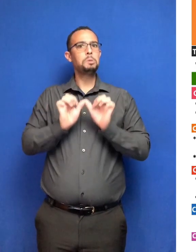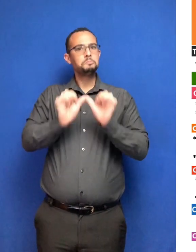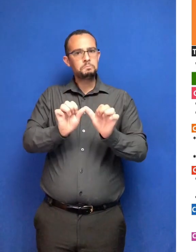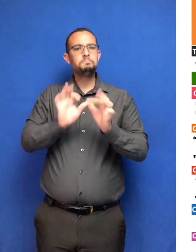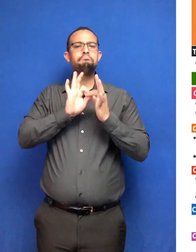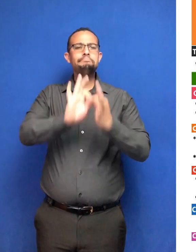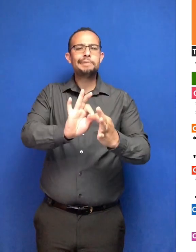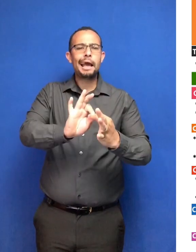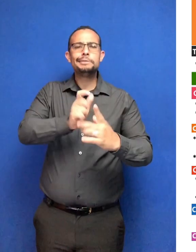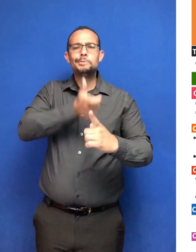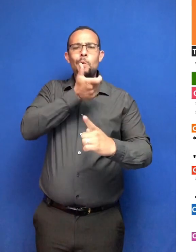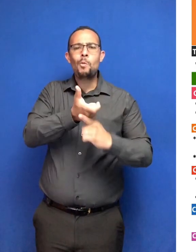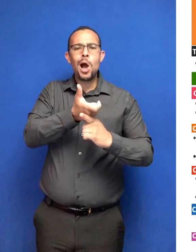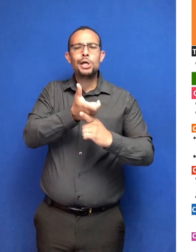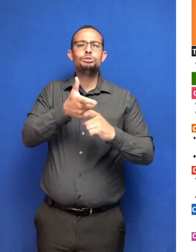local